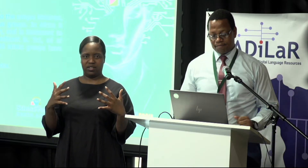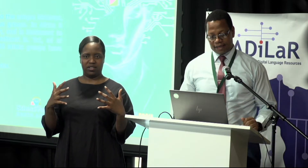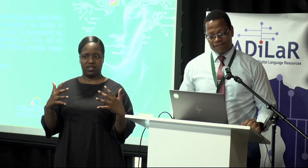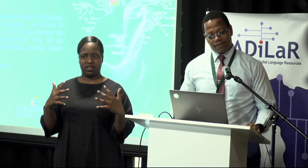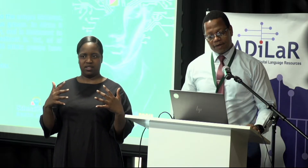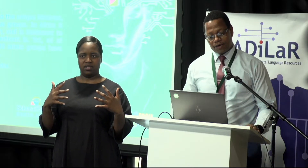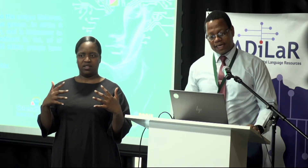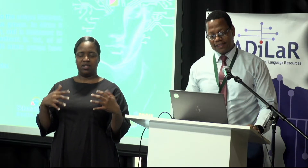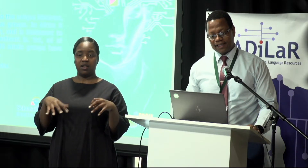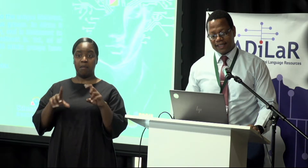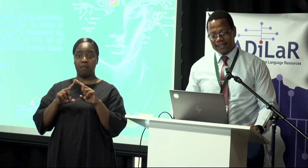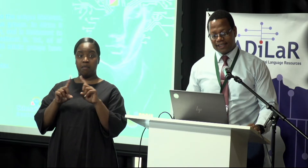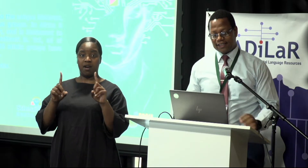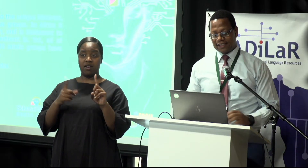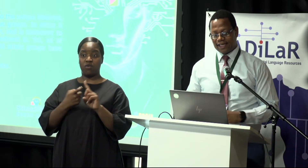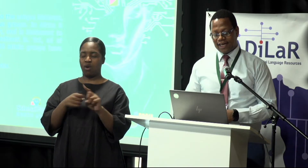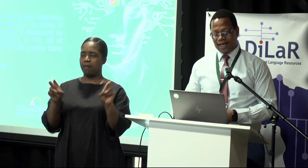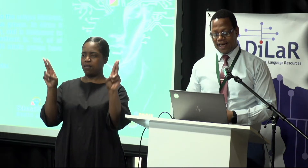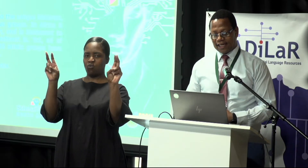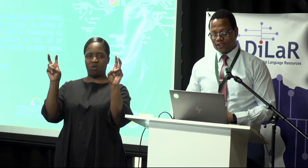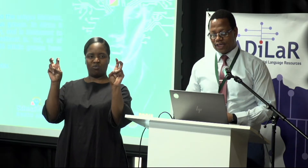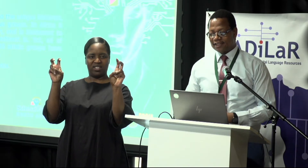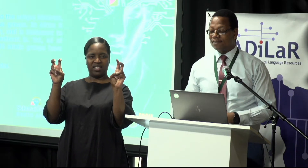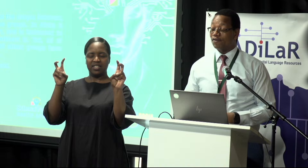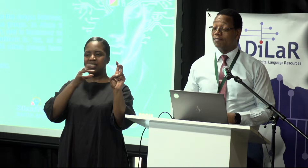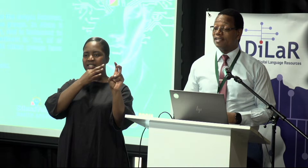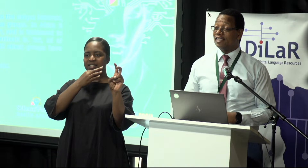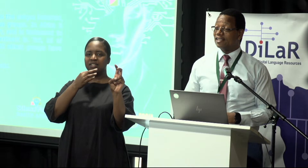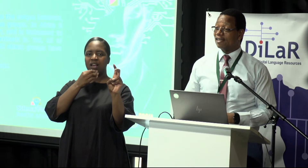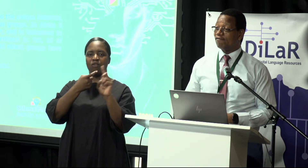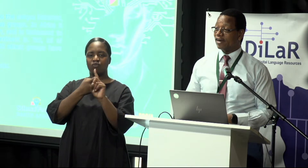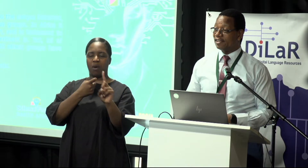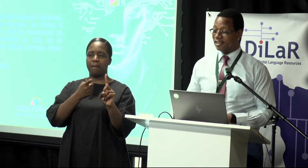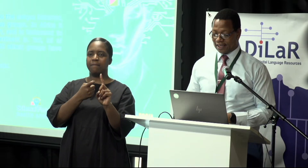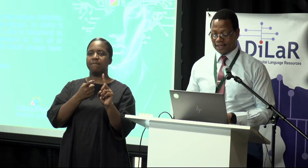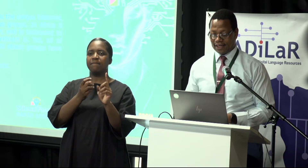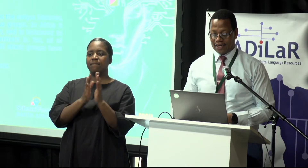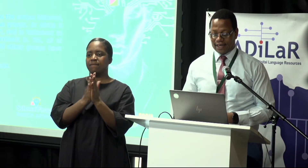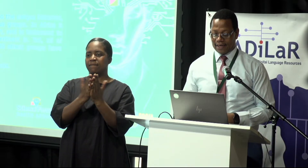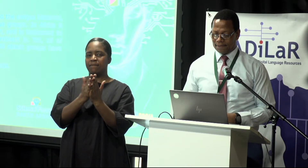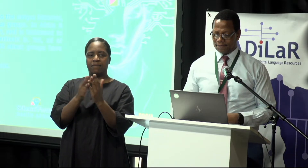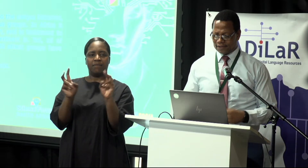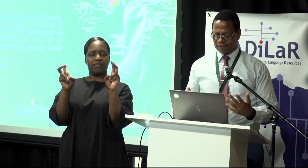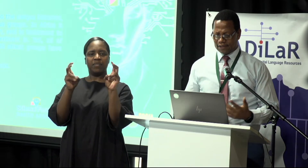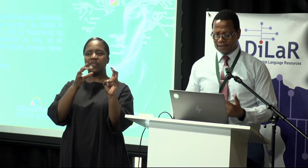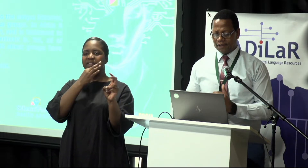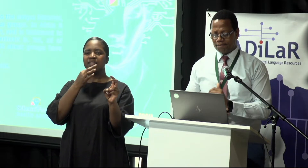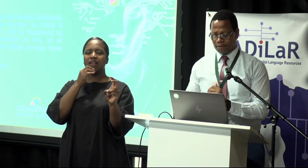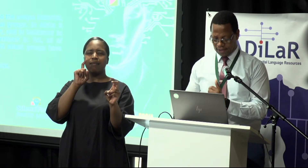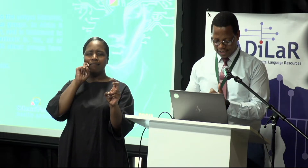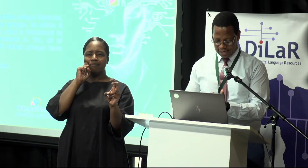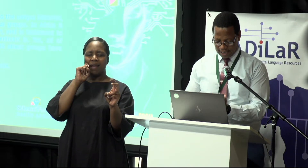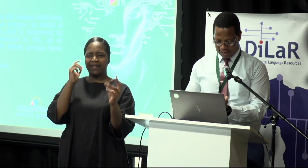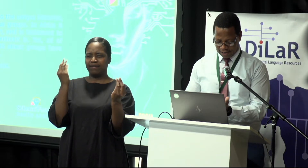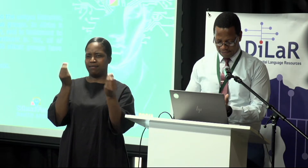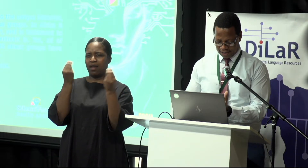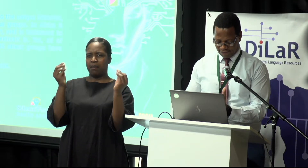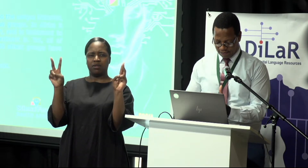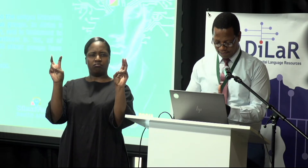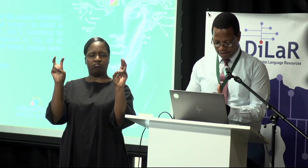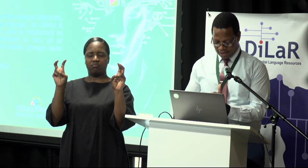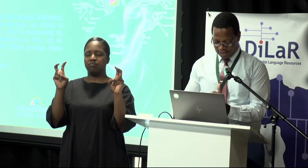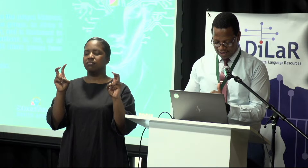off, but from a quotation that is extracted from the Digital Frontier. It's a very